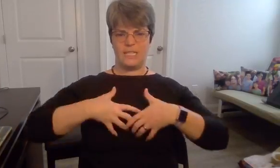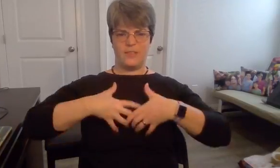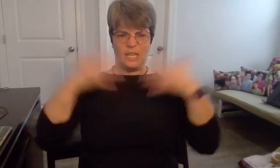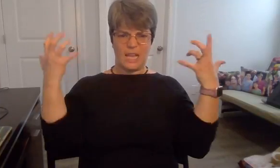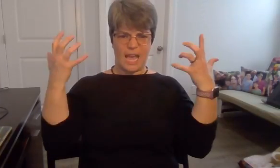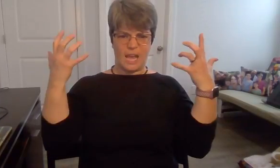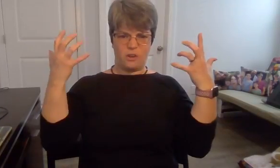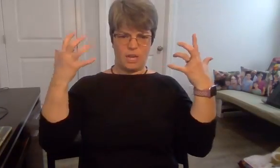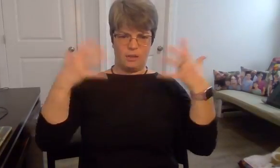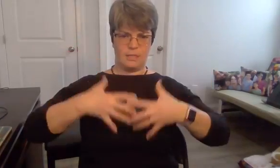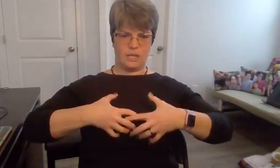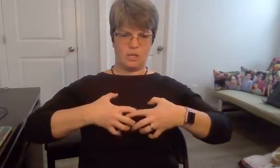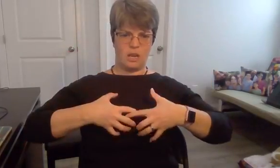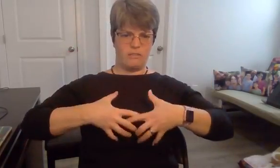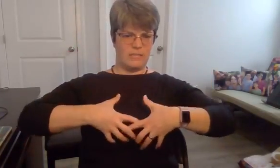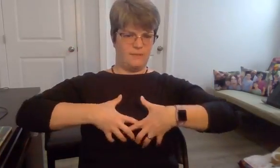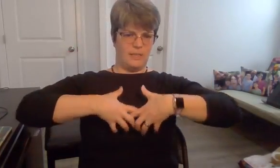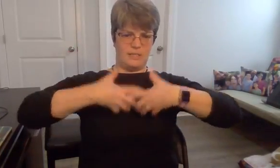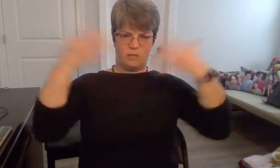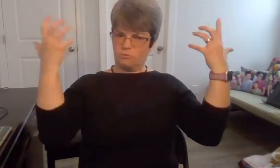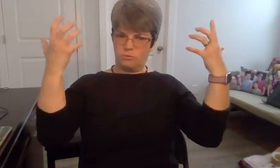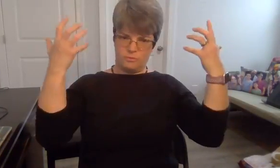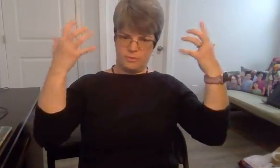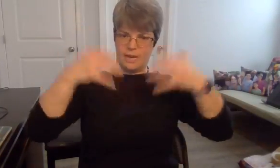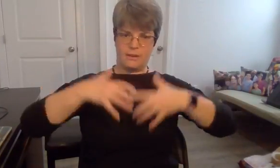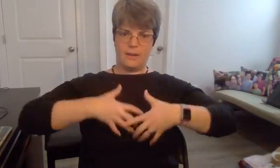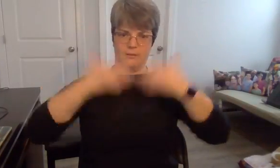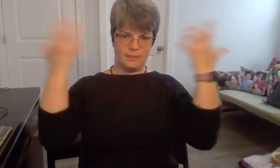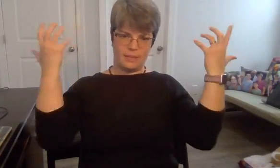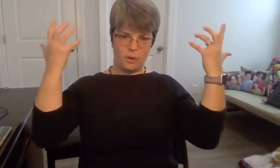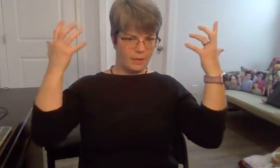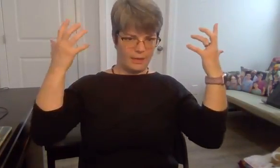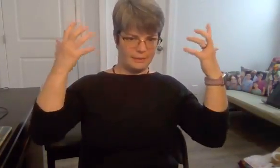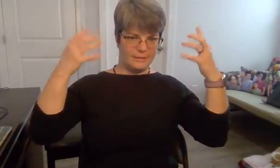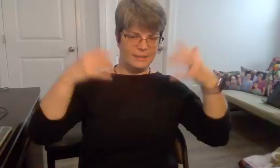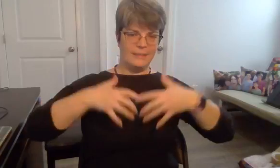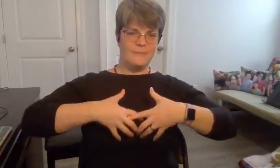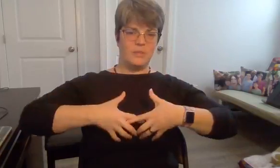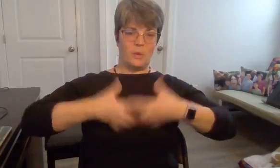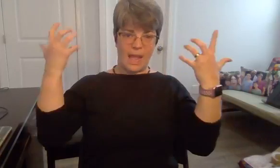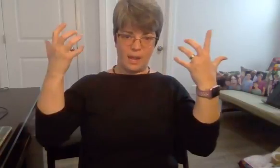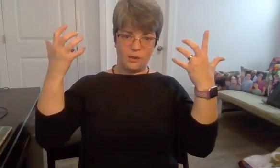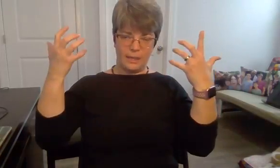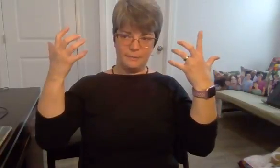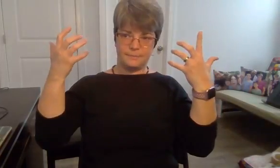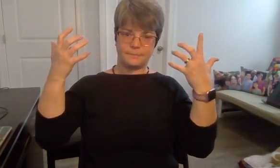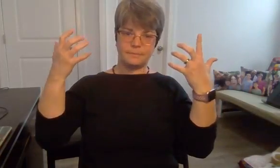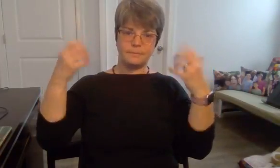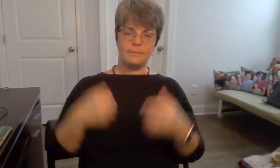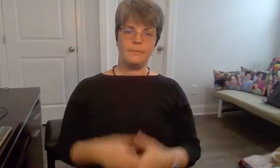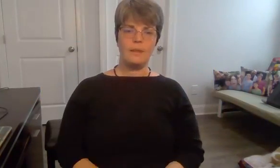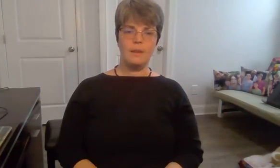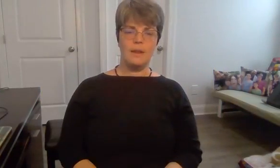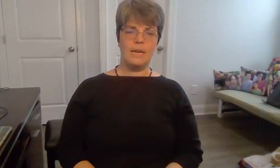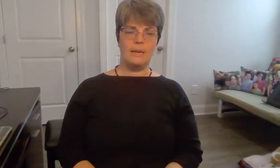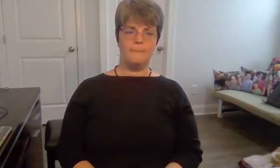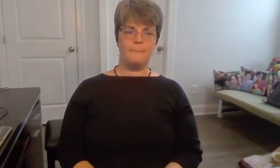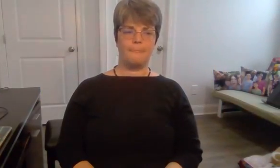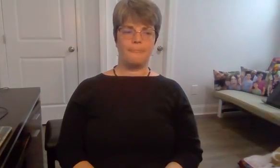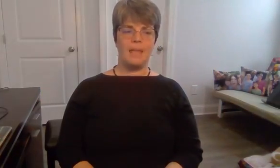feeling angry, it's like you got all these feelings that are tearing out, it's like hulking out. So angry. And you